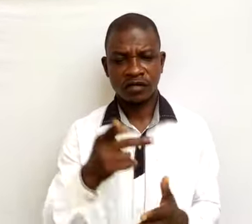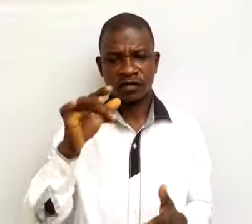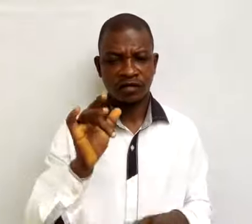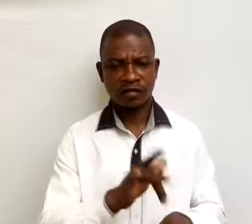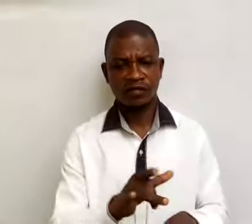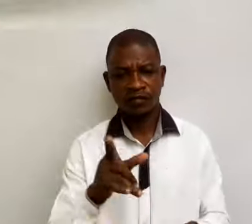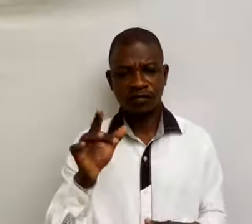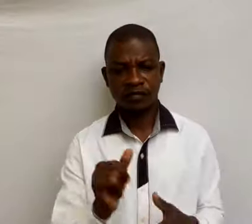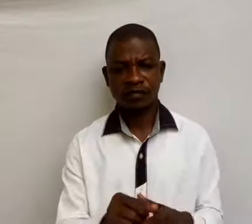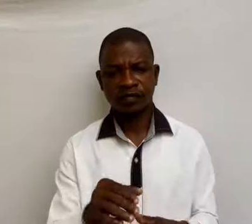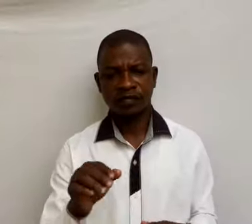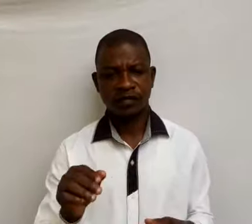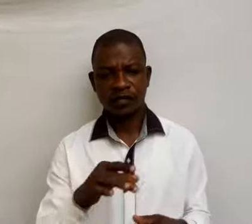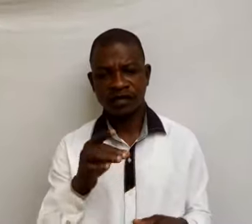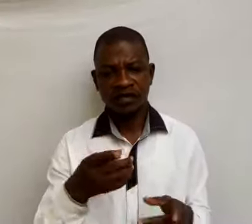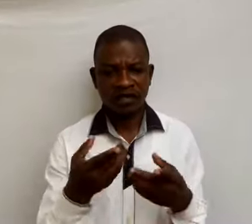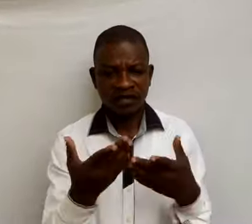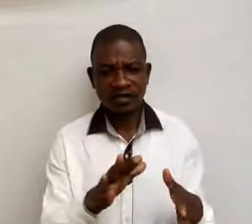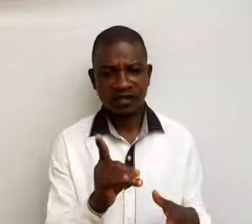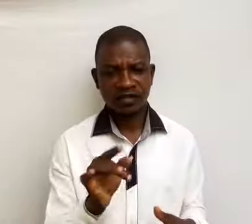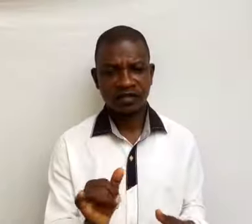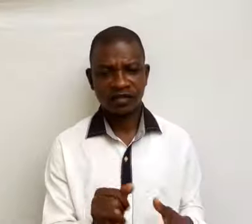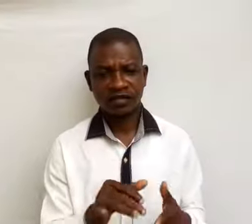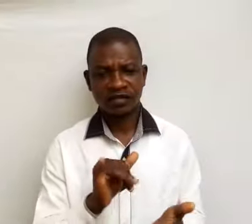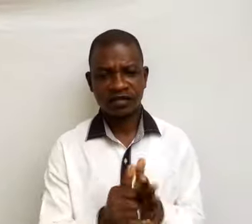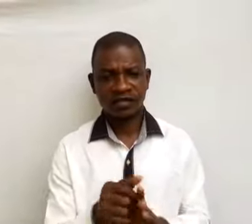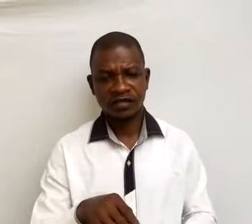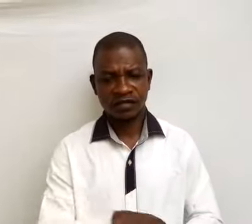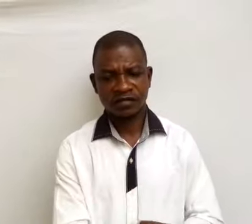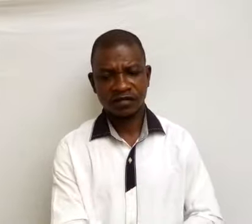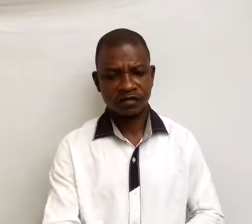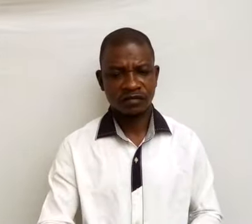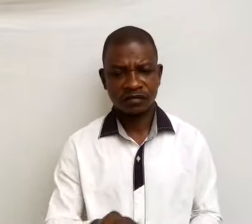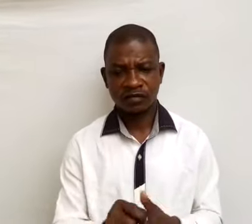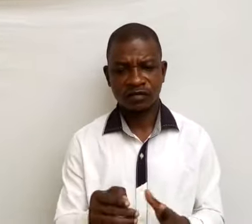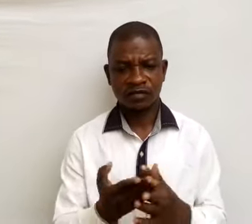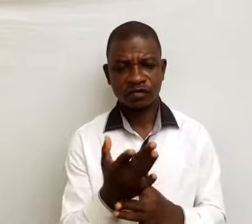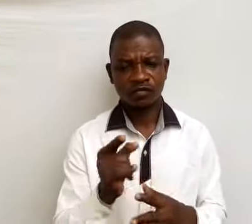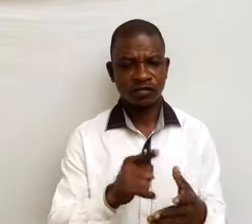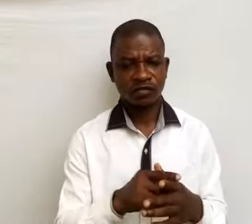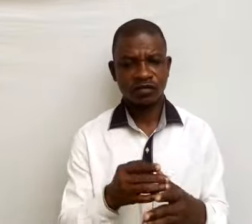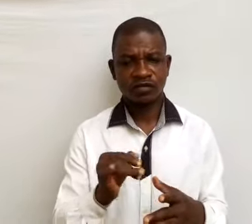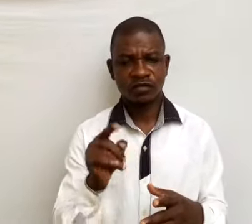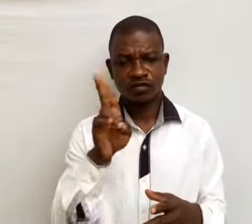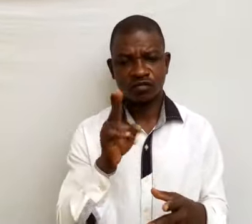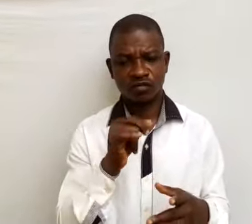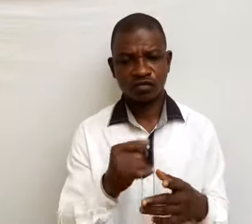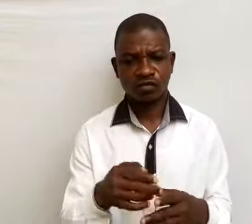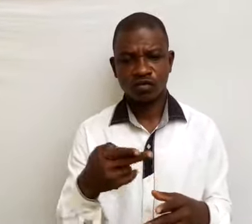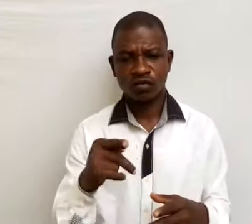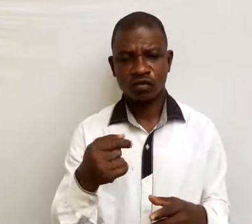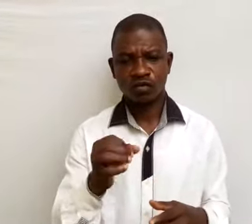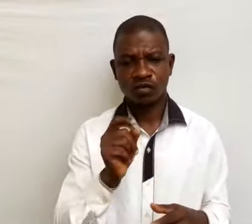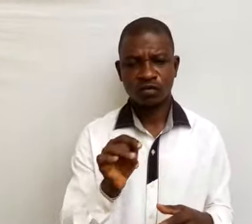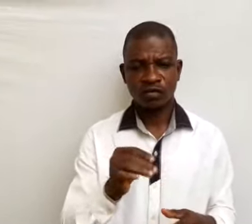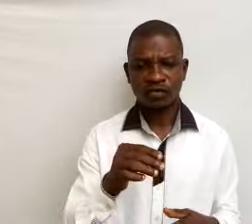infectious and deadly virus that spread through the use of unsterilized needles,